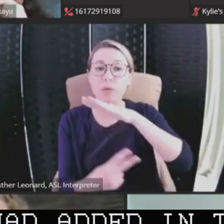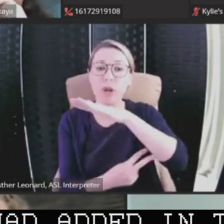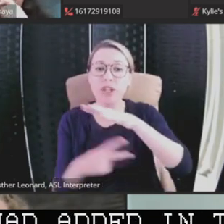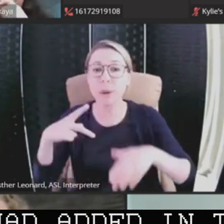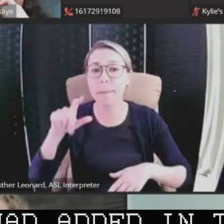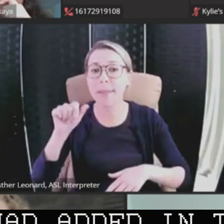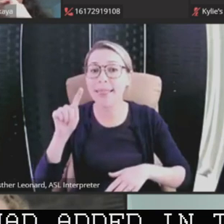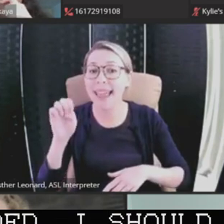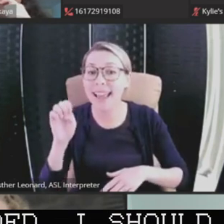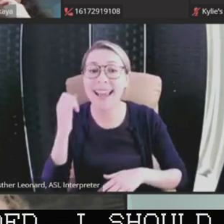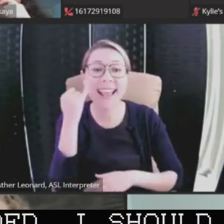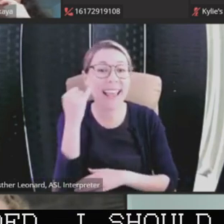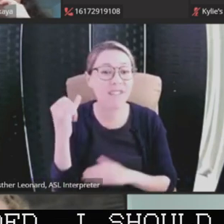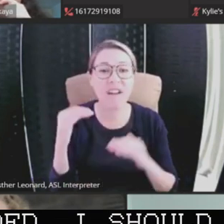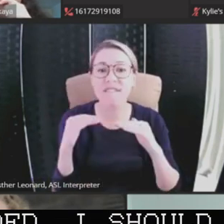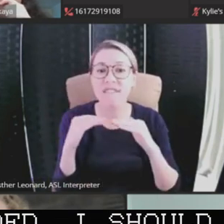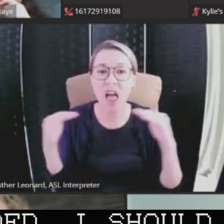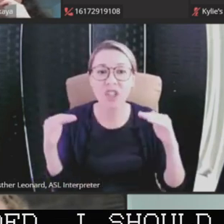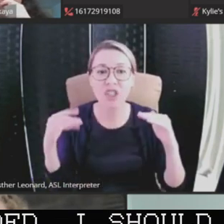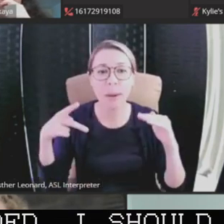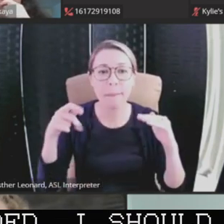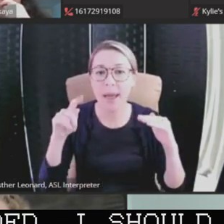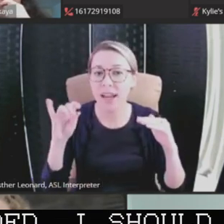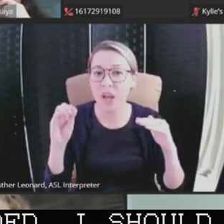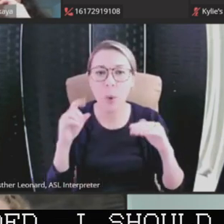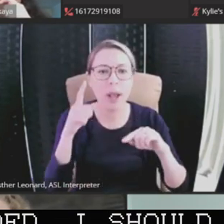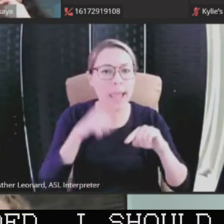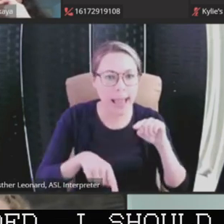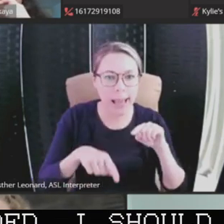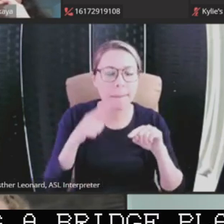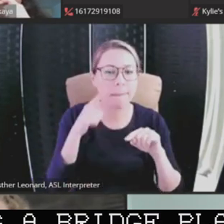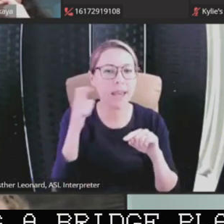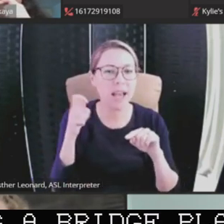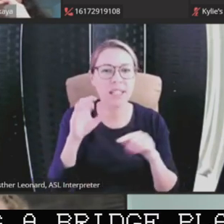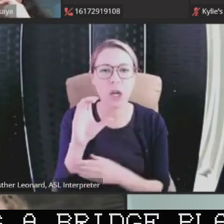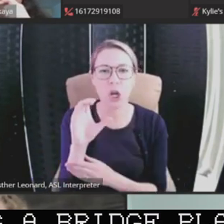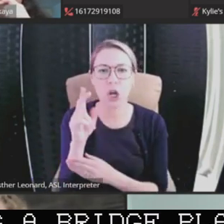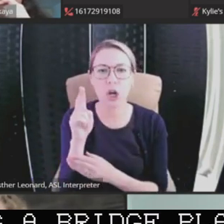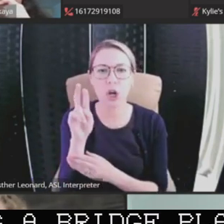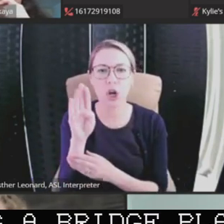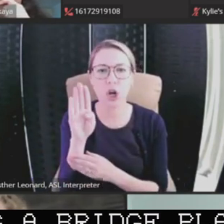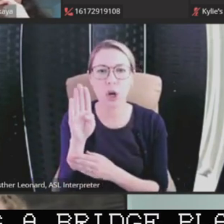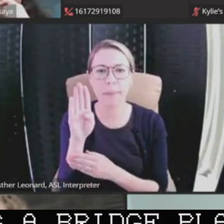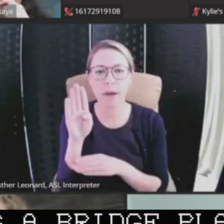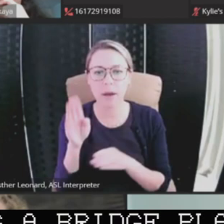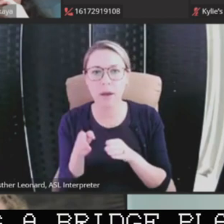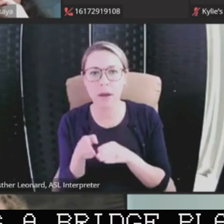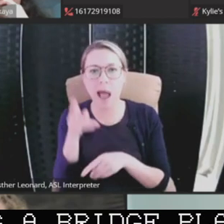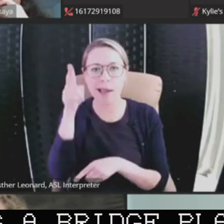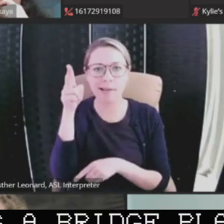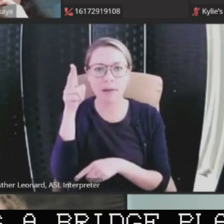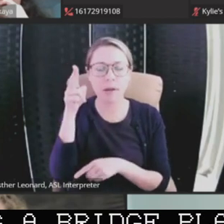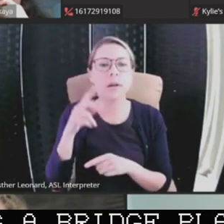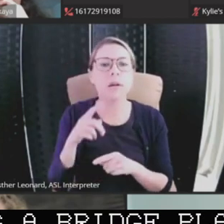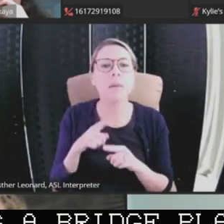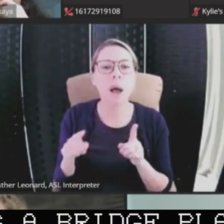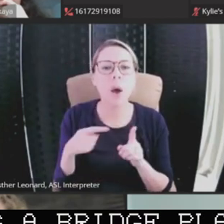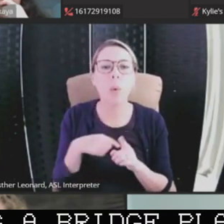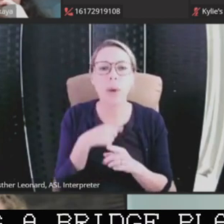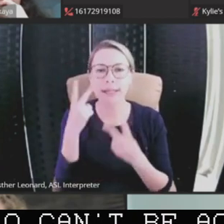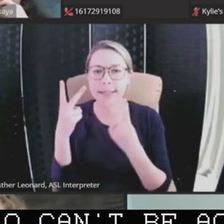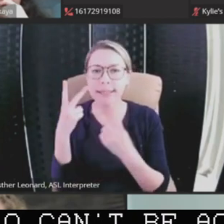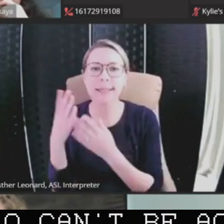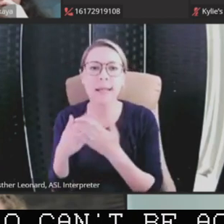be achieved due to irregular curb heights. Well, what I'd been thinking there is we've seen restaurants that build